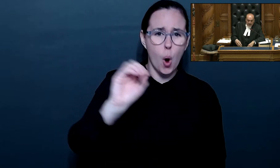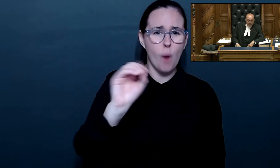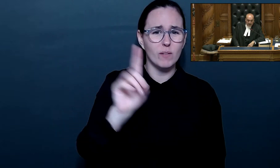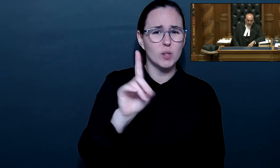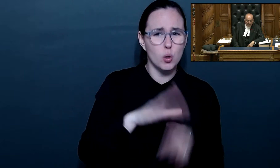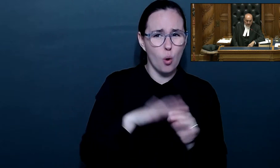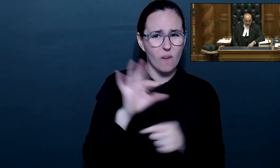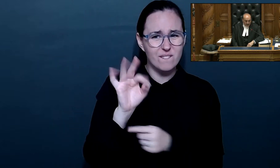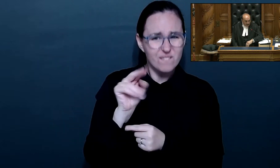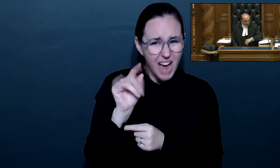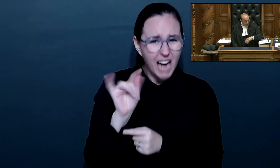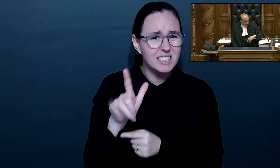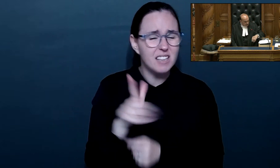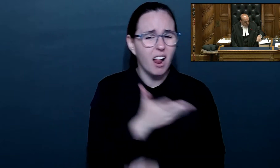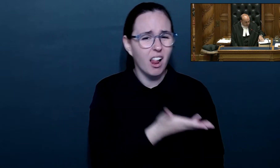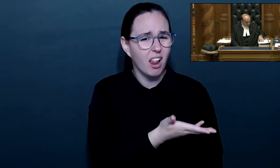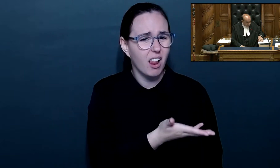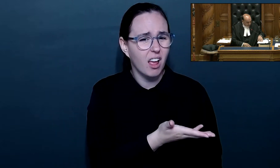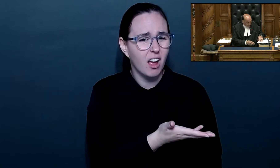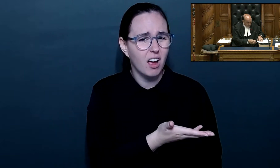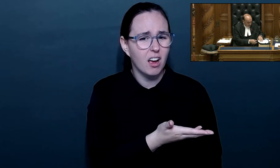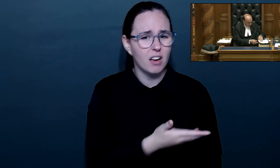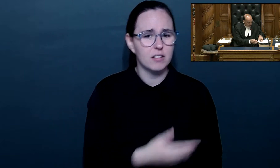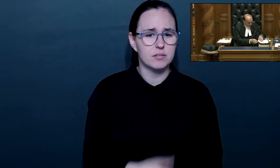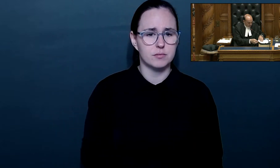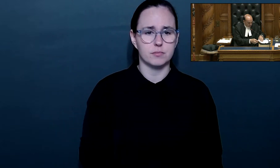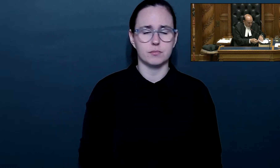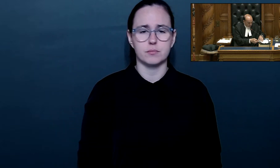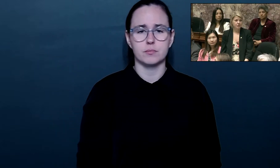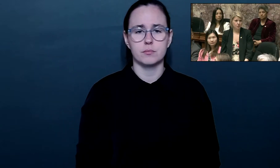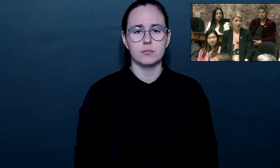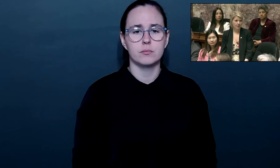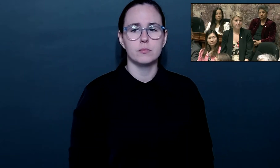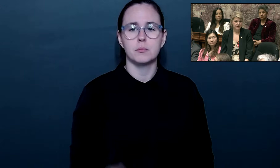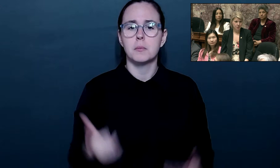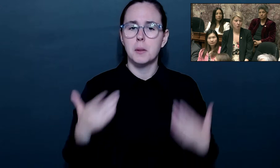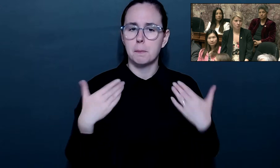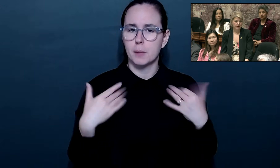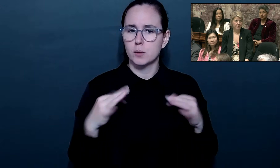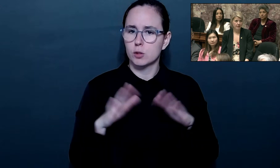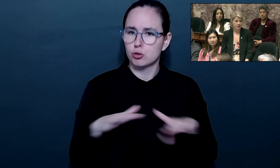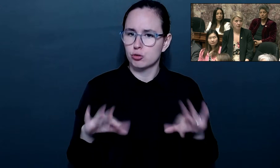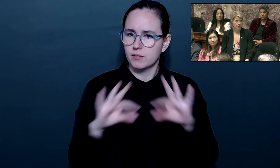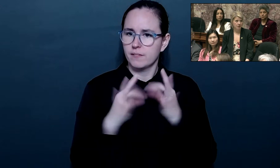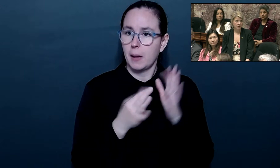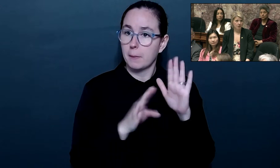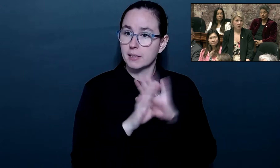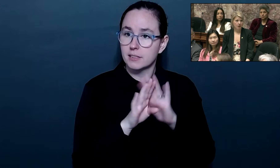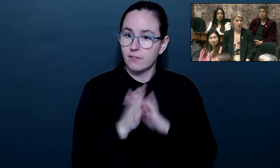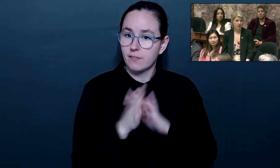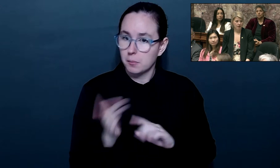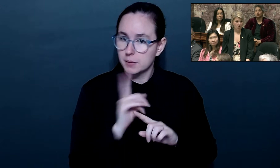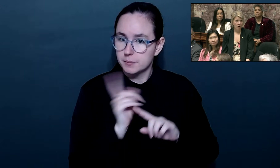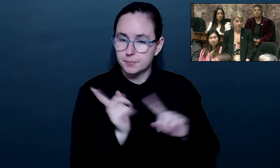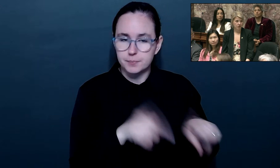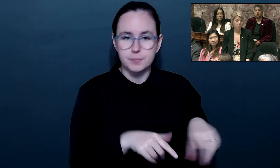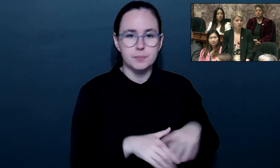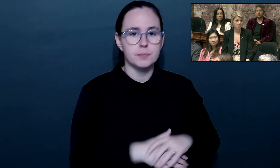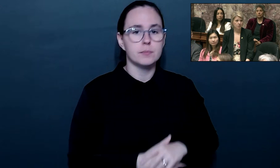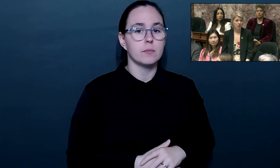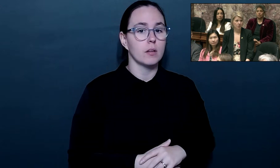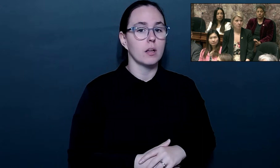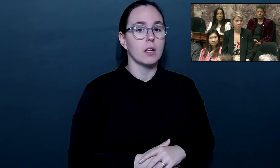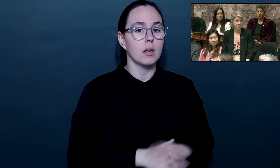Minister of Children and Family Development. What the member describes is horrific and